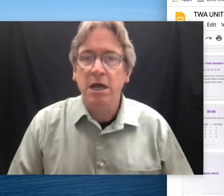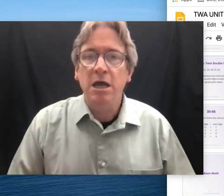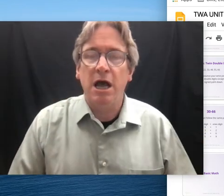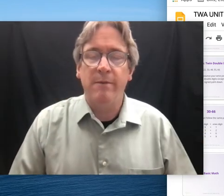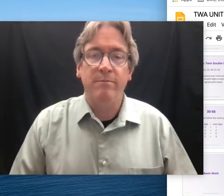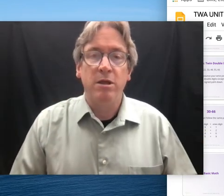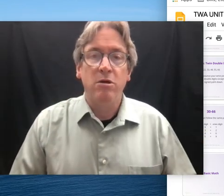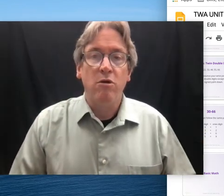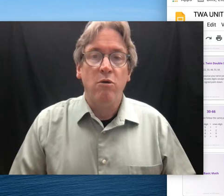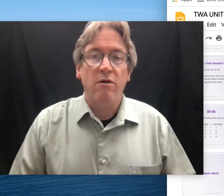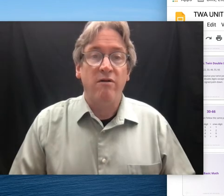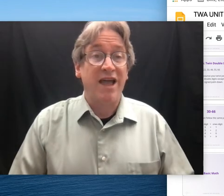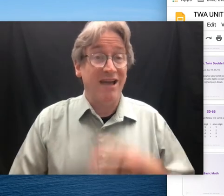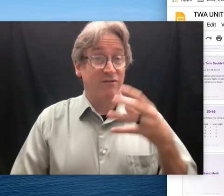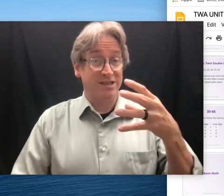that.